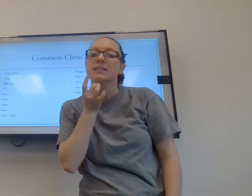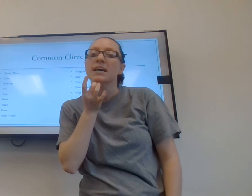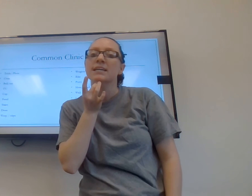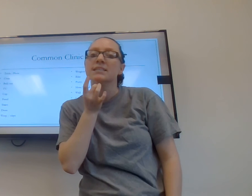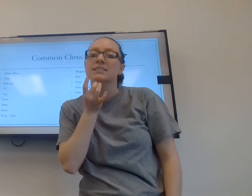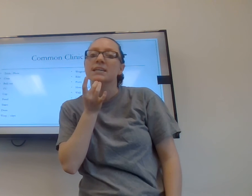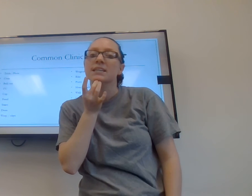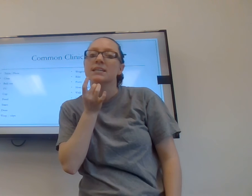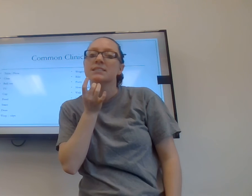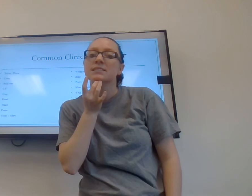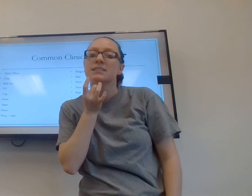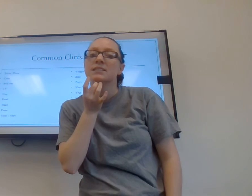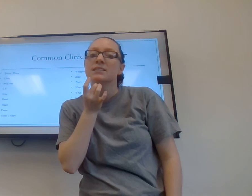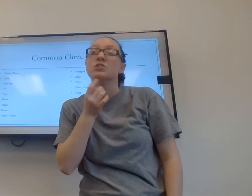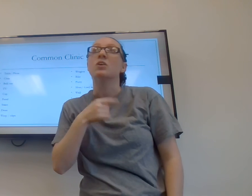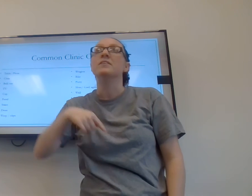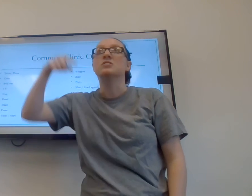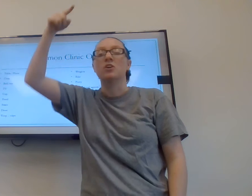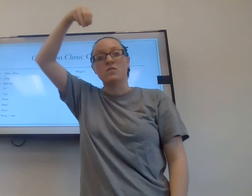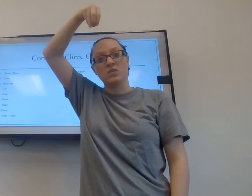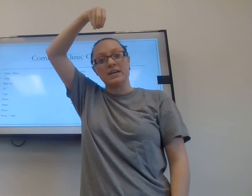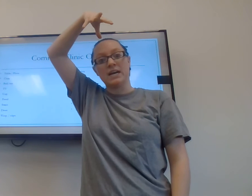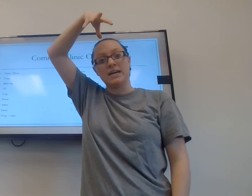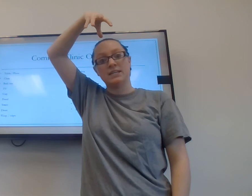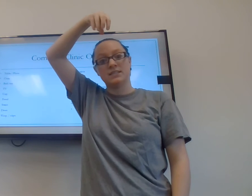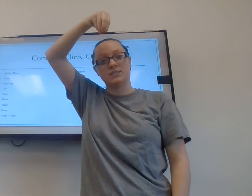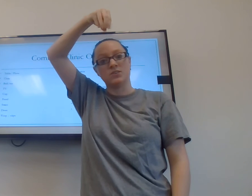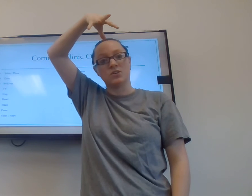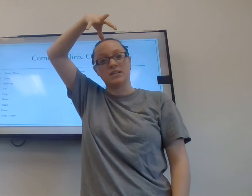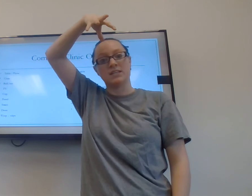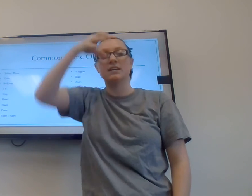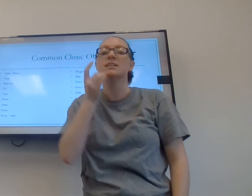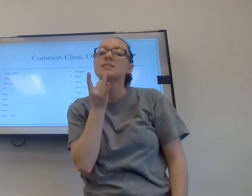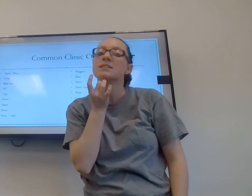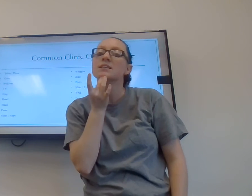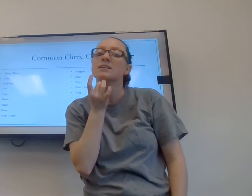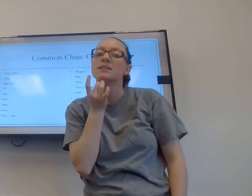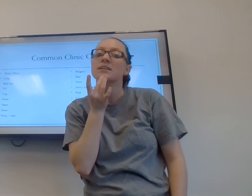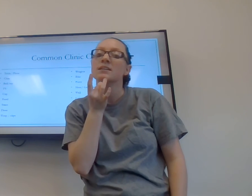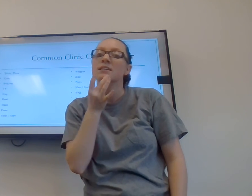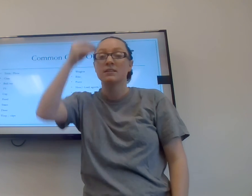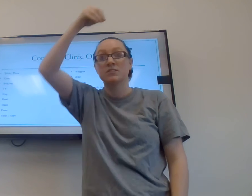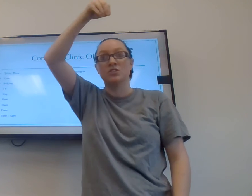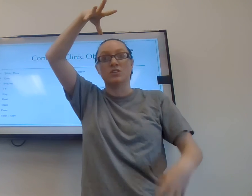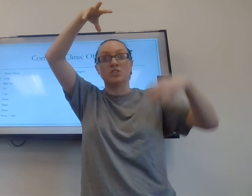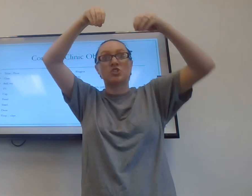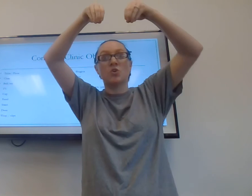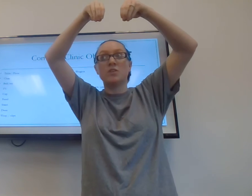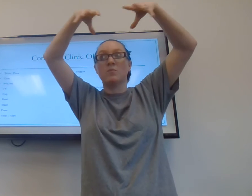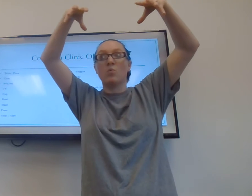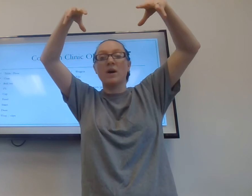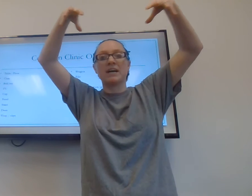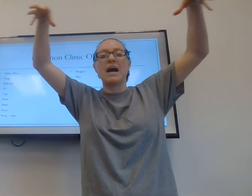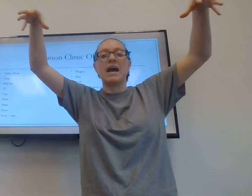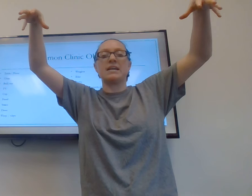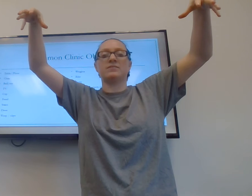Light is like this. So if there's an overhead light, so it goes like this. So you're going to show them what kind of